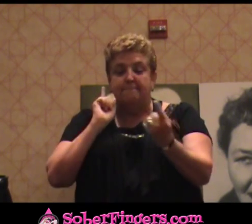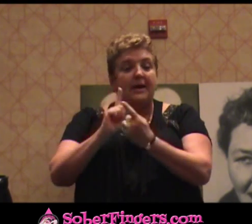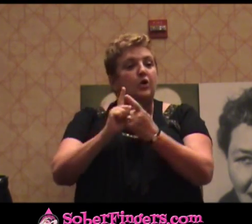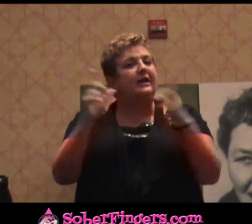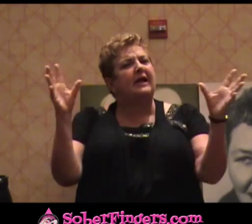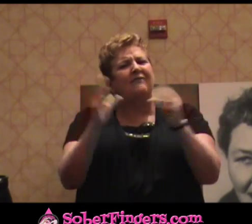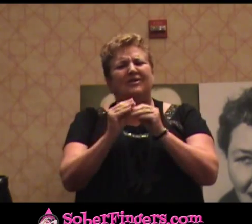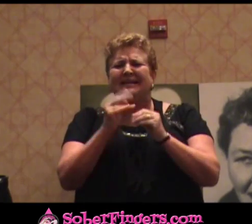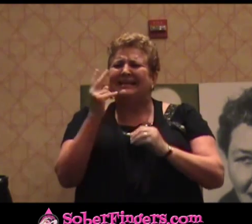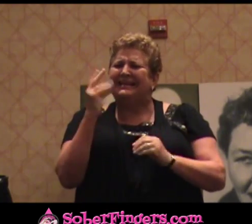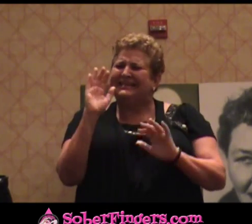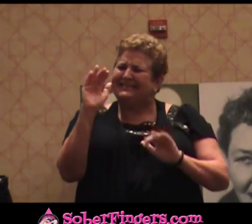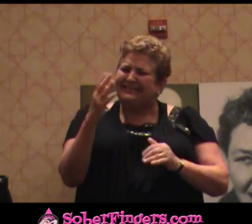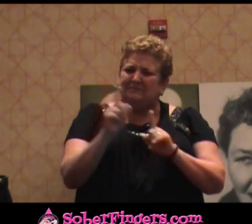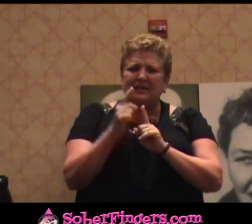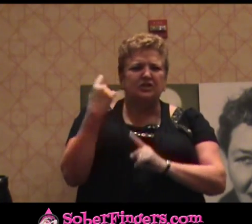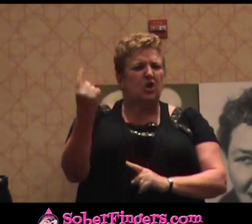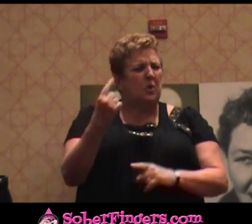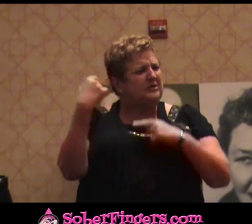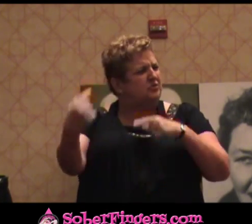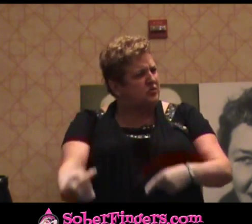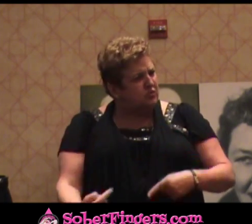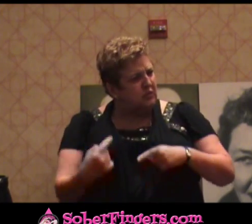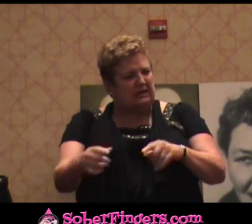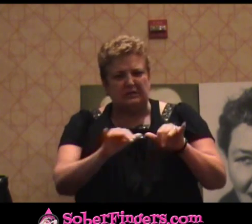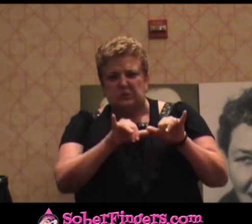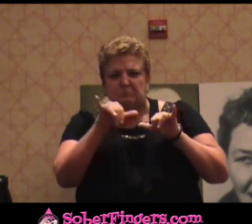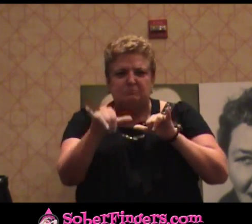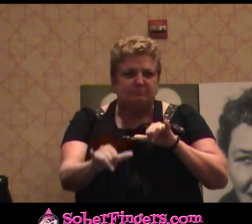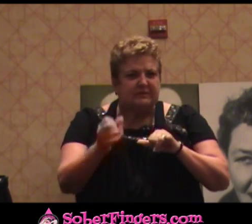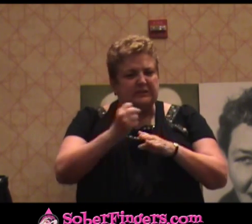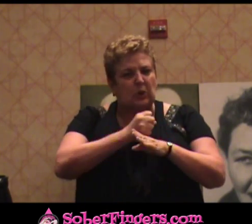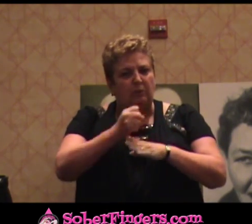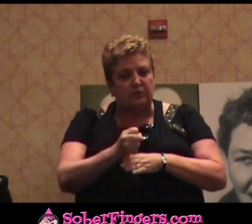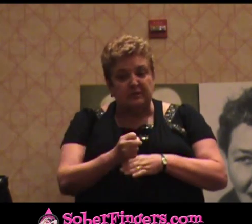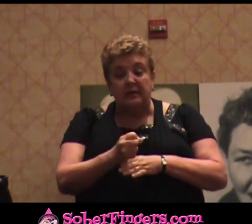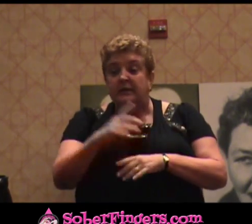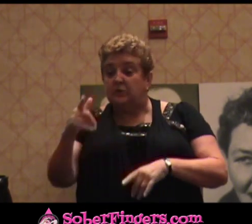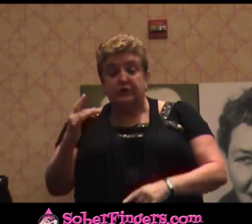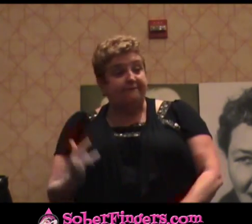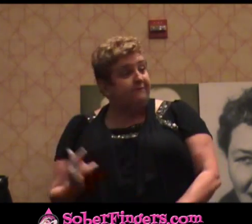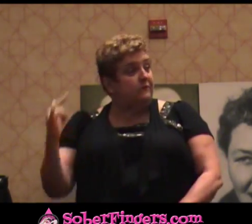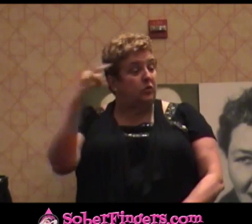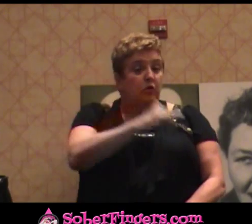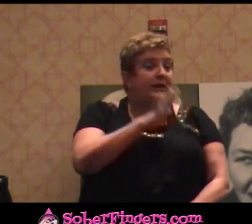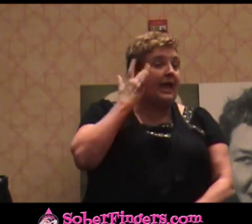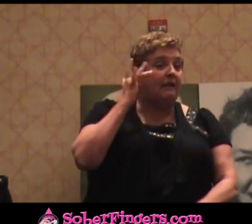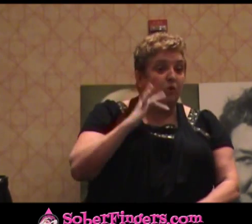to get sober. She also flew out to California, and we did some step work, and when she was out in California with me,